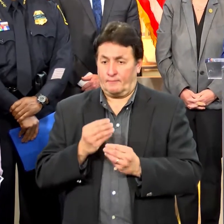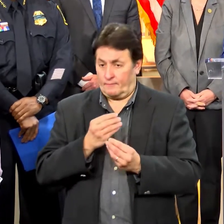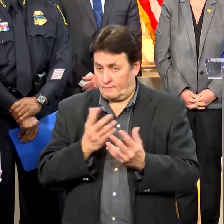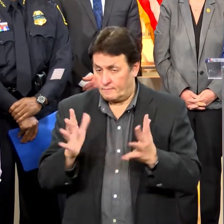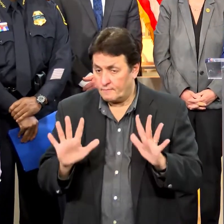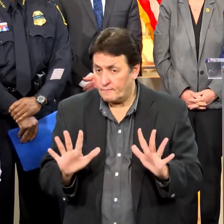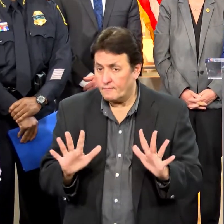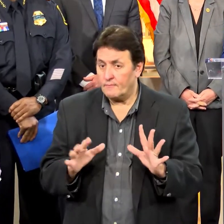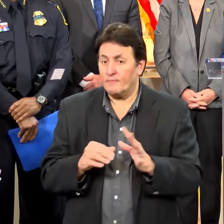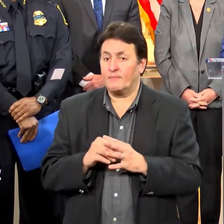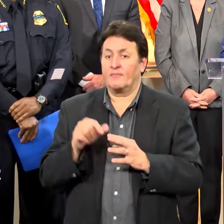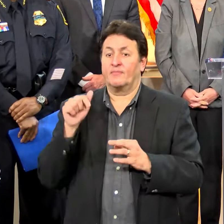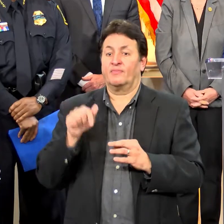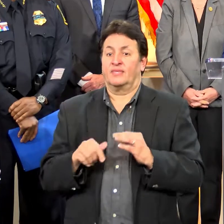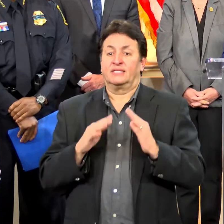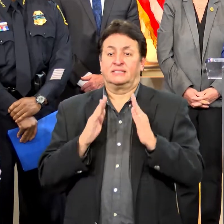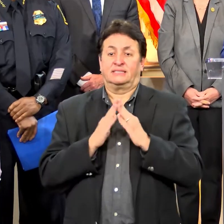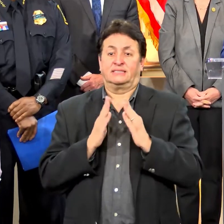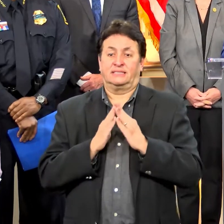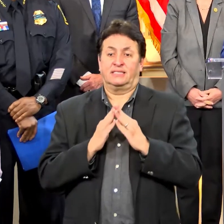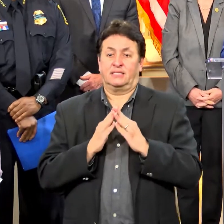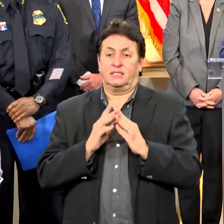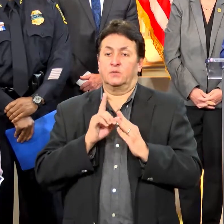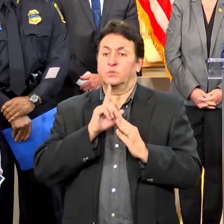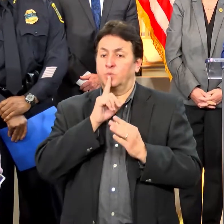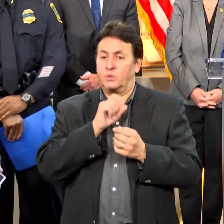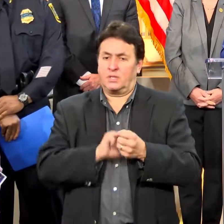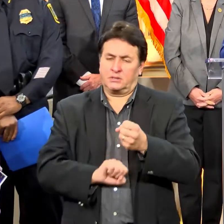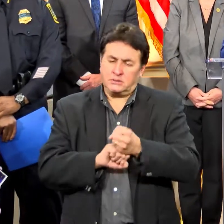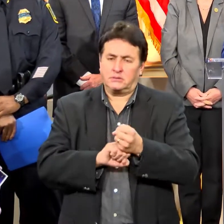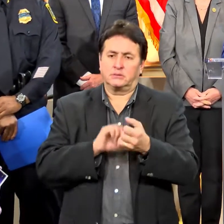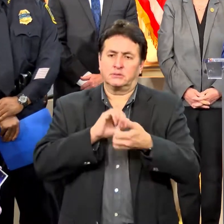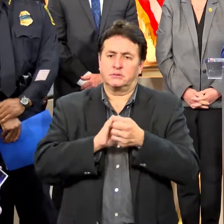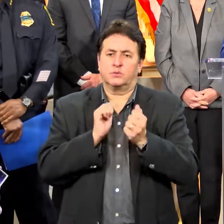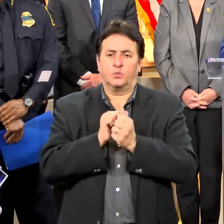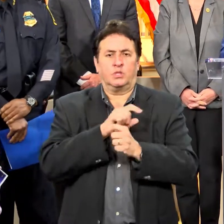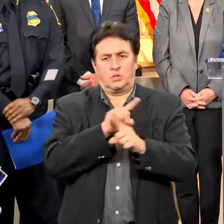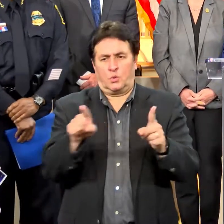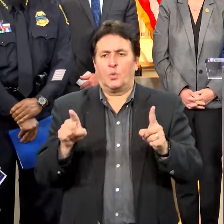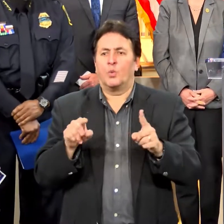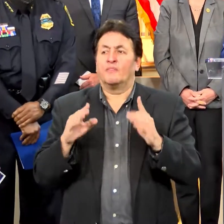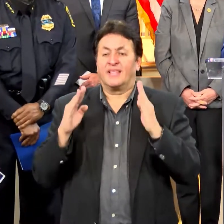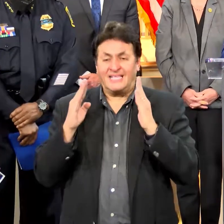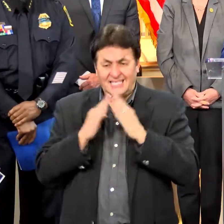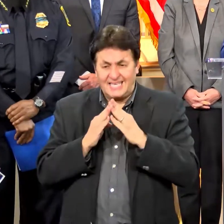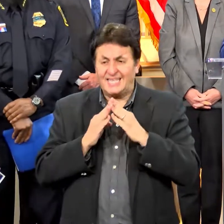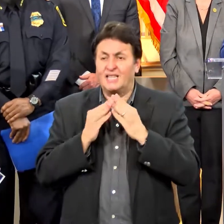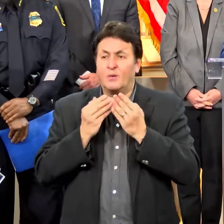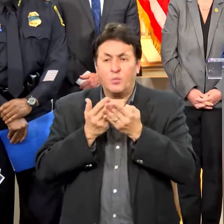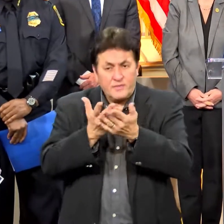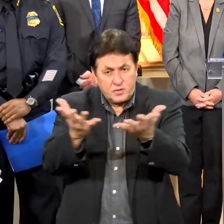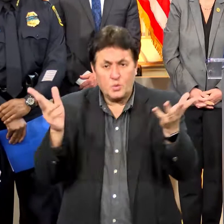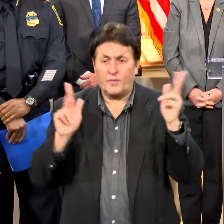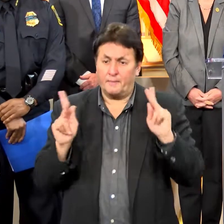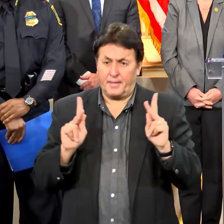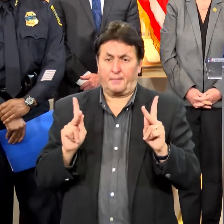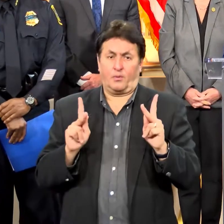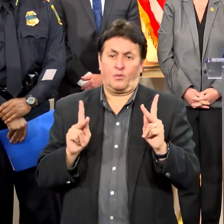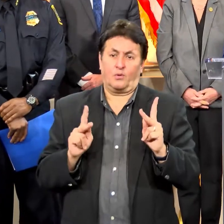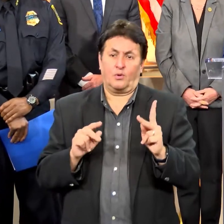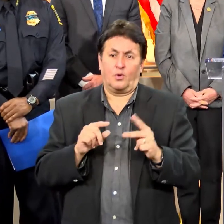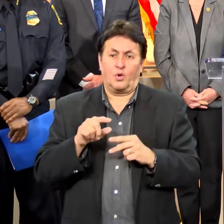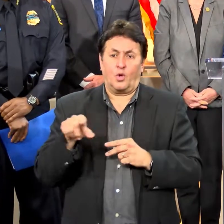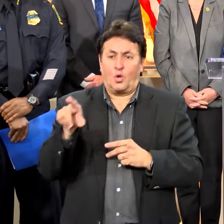this city is with you, stands with you, supportive of you, wants you working with